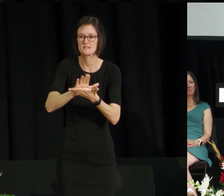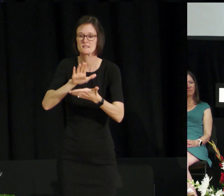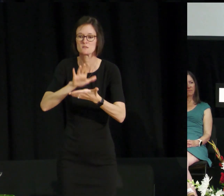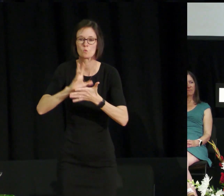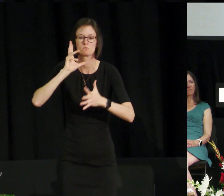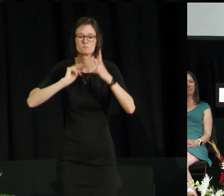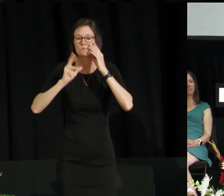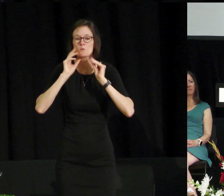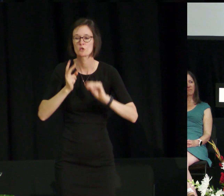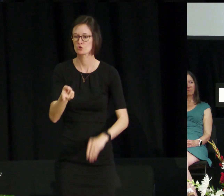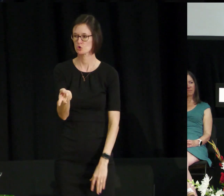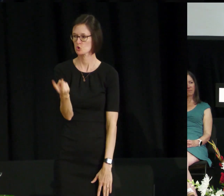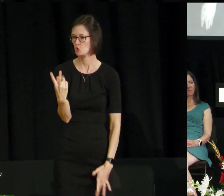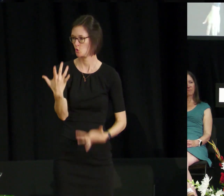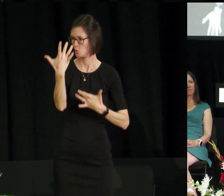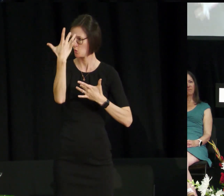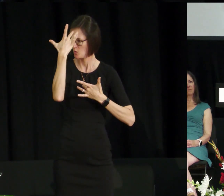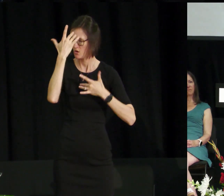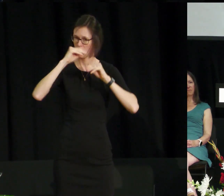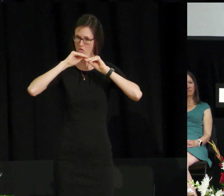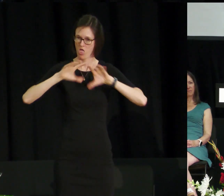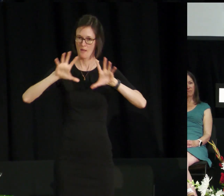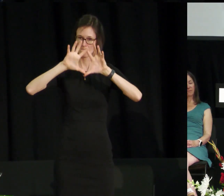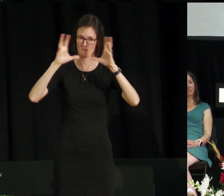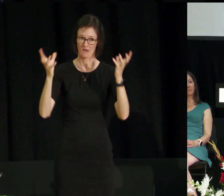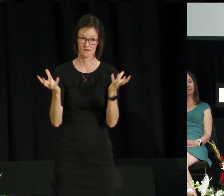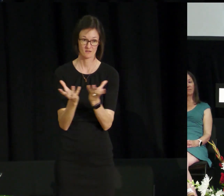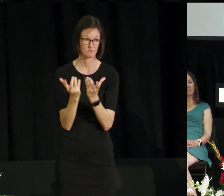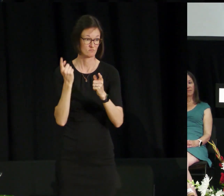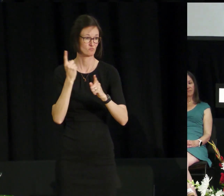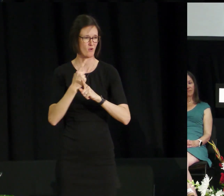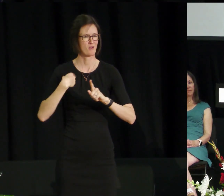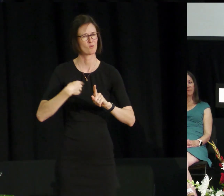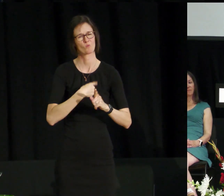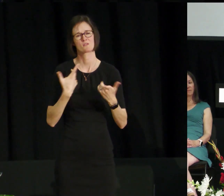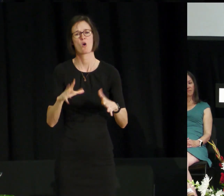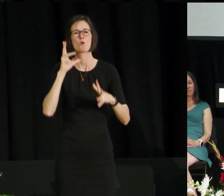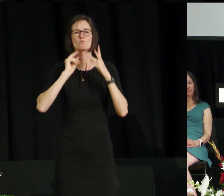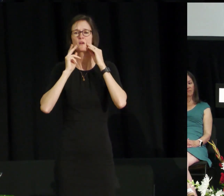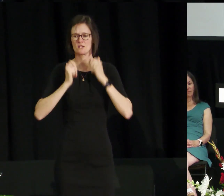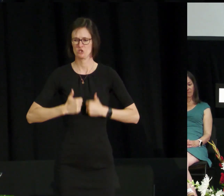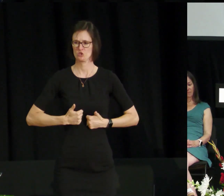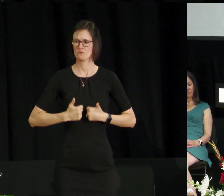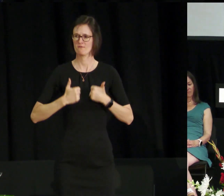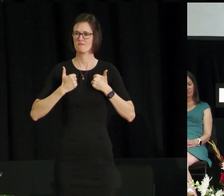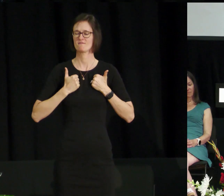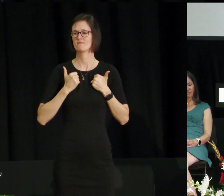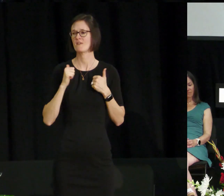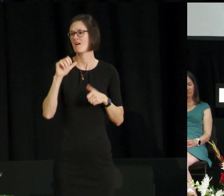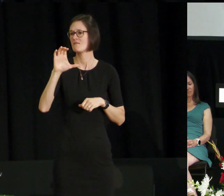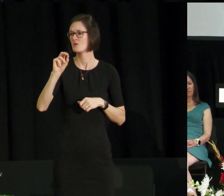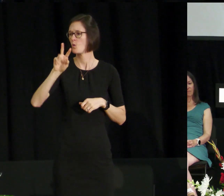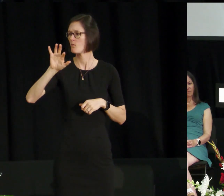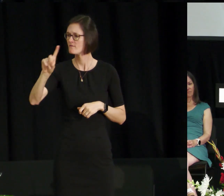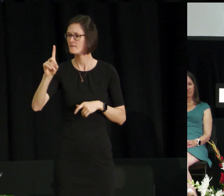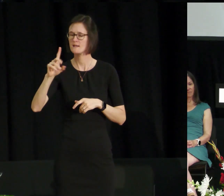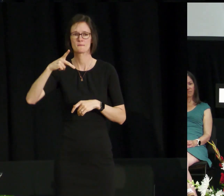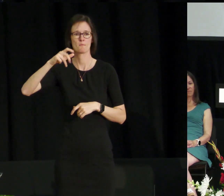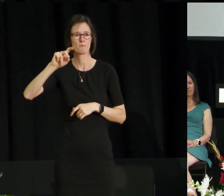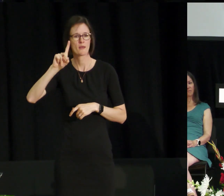survivors We're veterans Of the COVID pandemic A burned building And you just keep